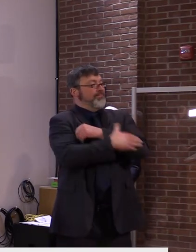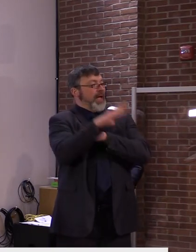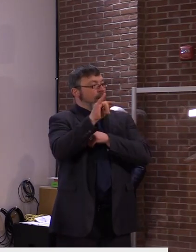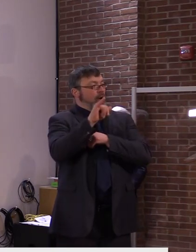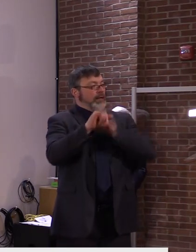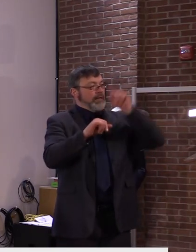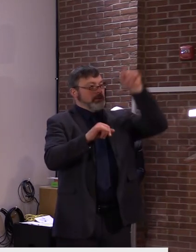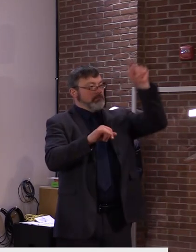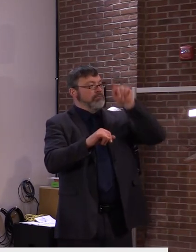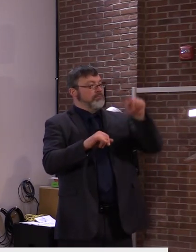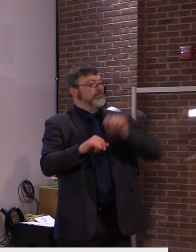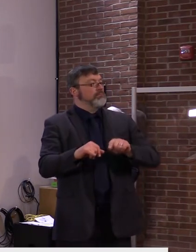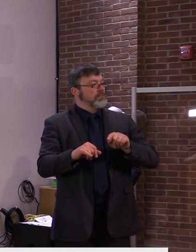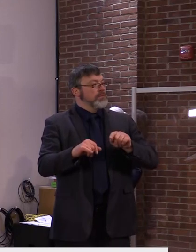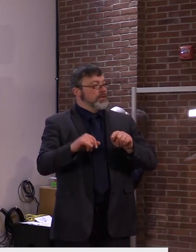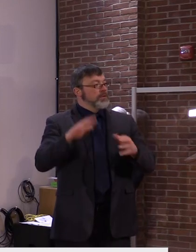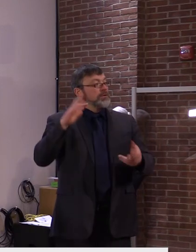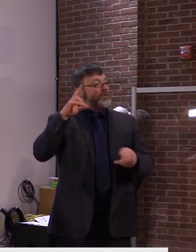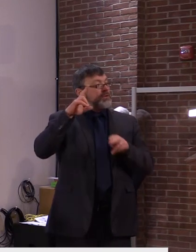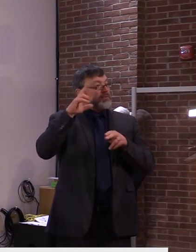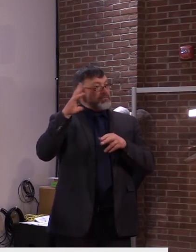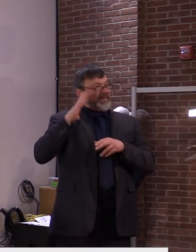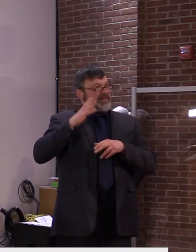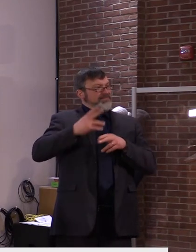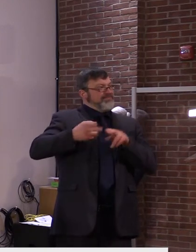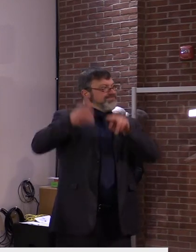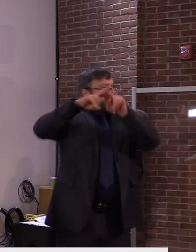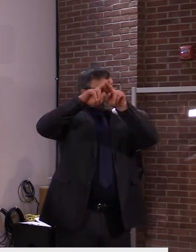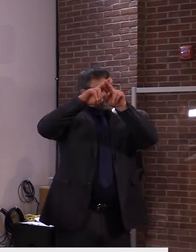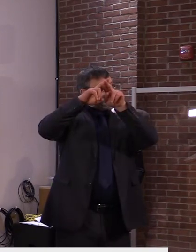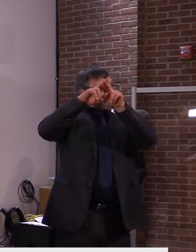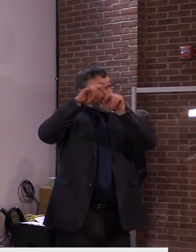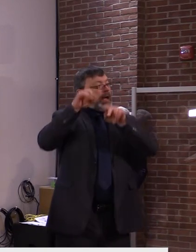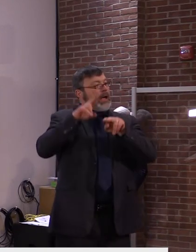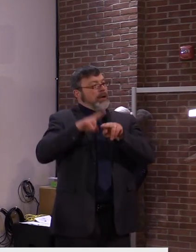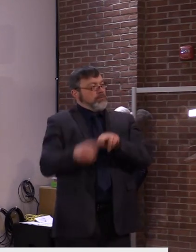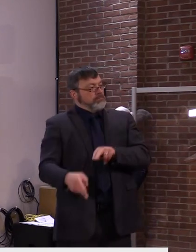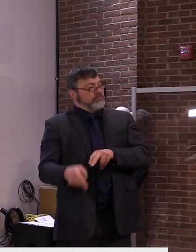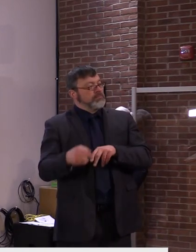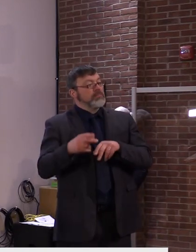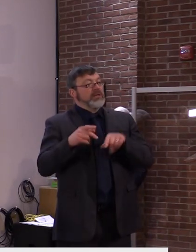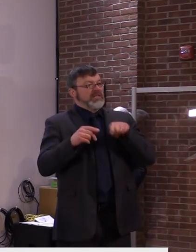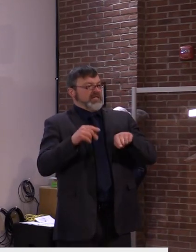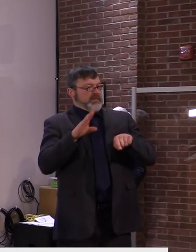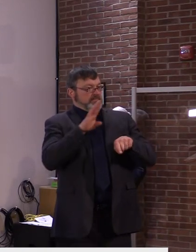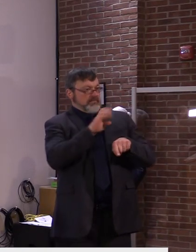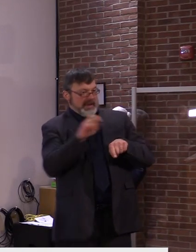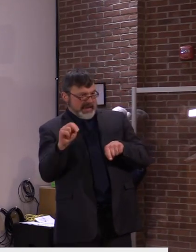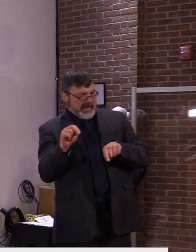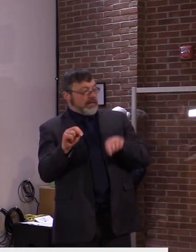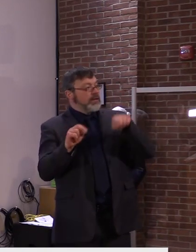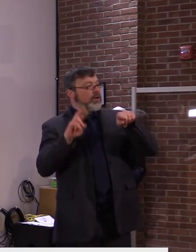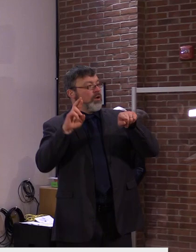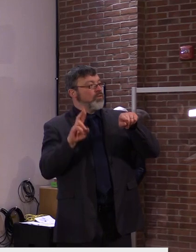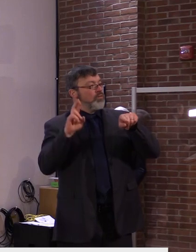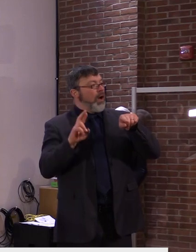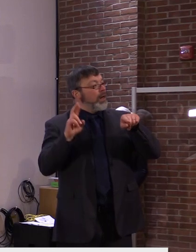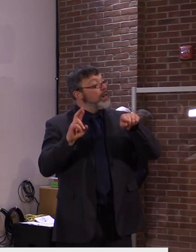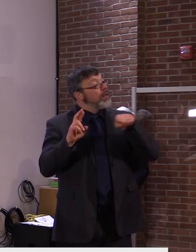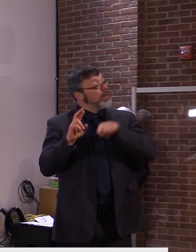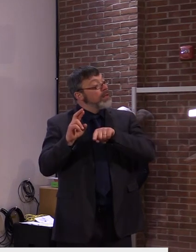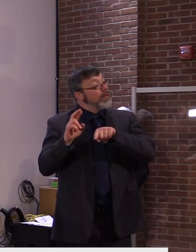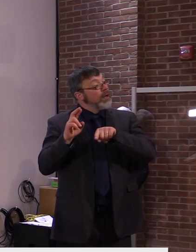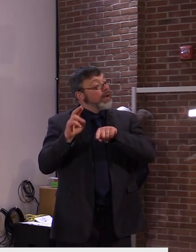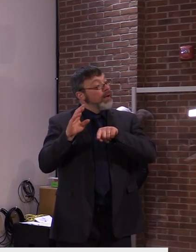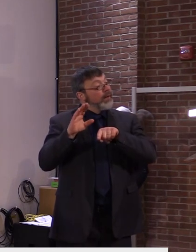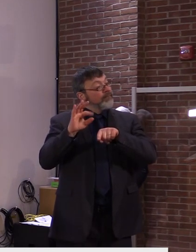And I can share a few points. In the past 2 weeks, Bennington County reported 244 cases, with